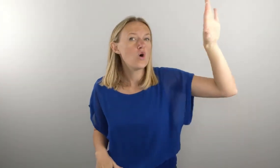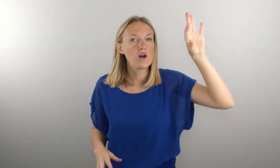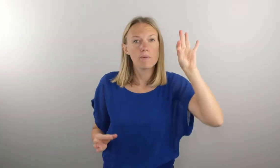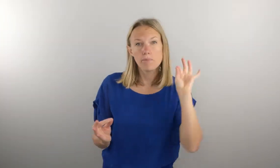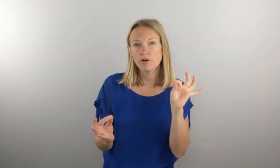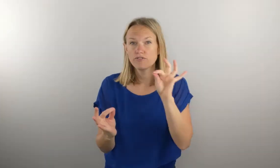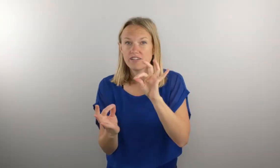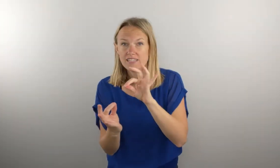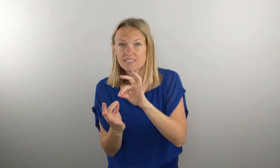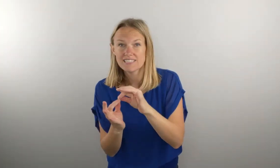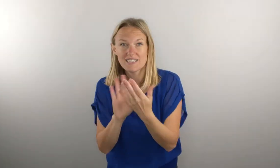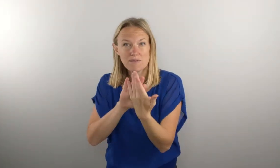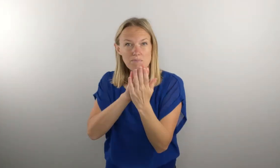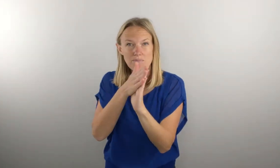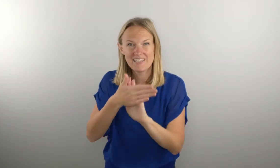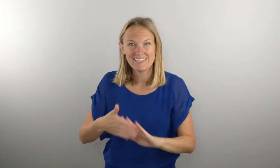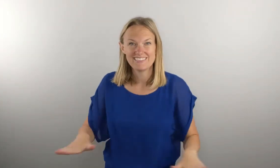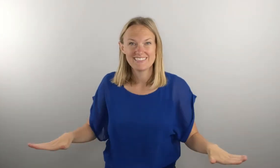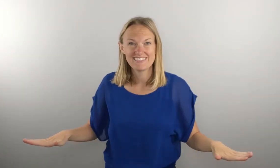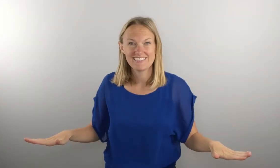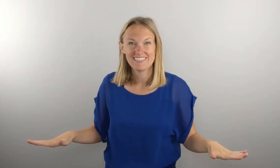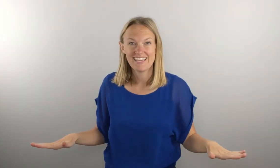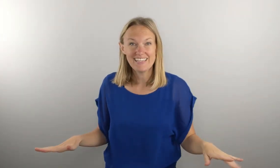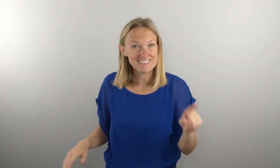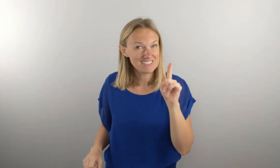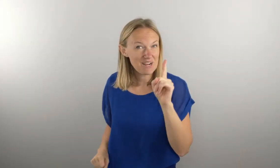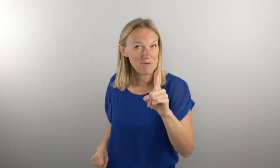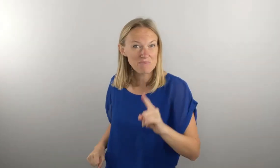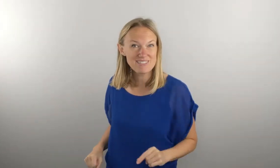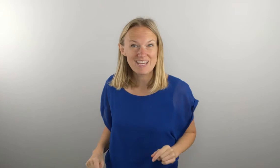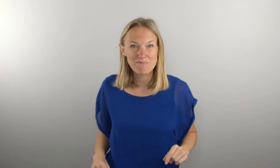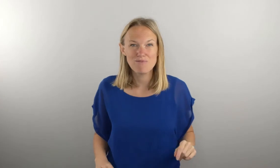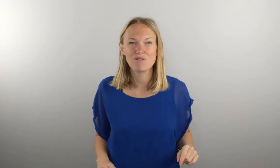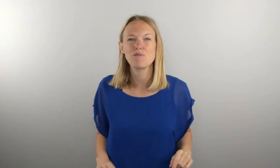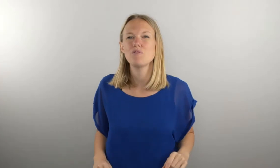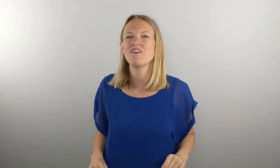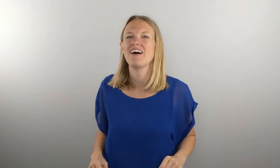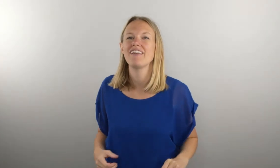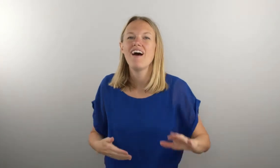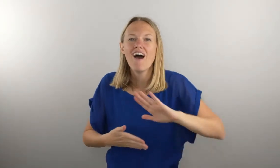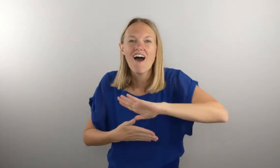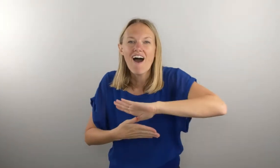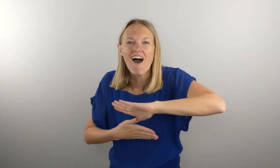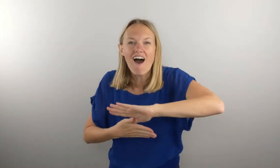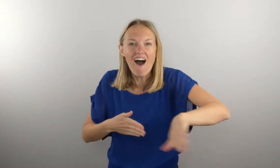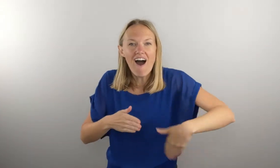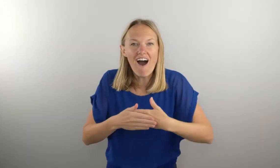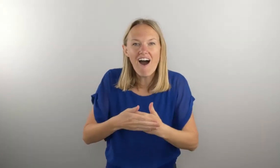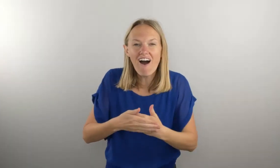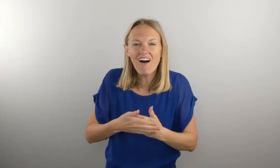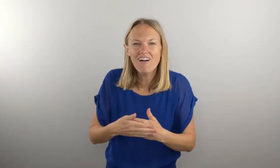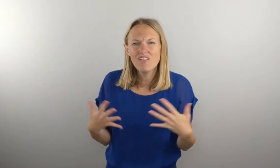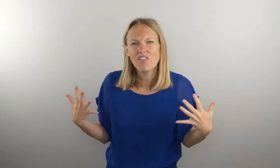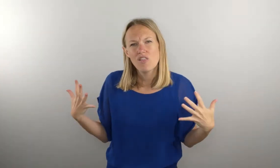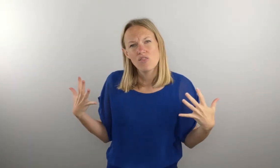your perfect peace. Okay, let's try it one more time before we move on. All